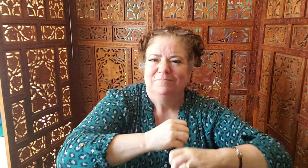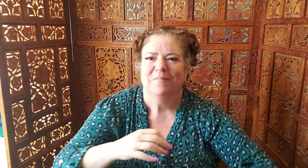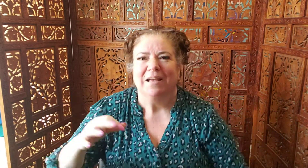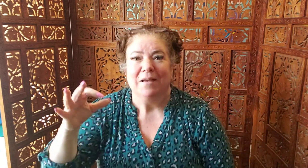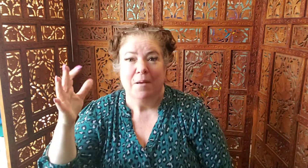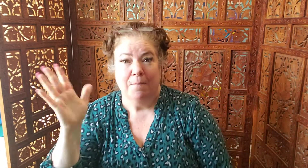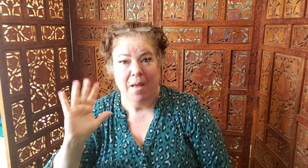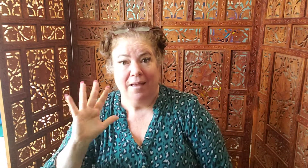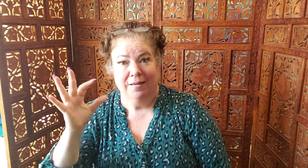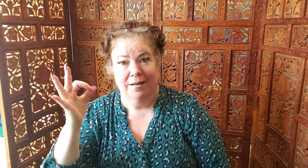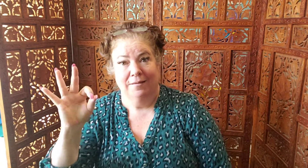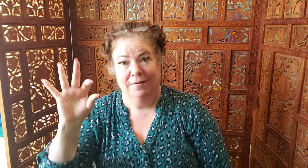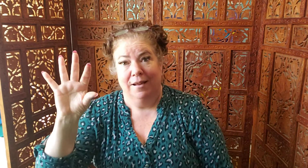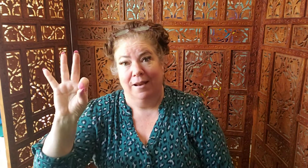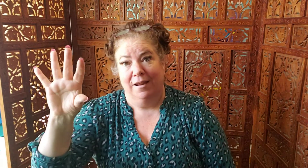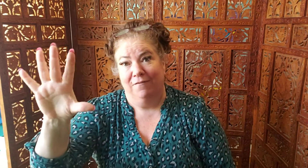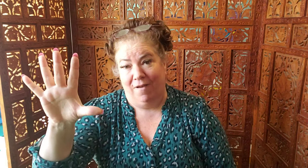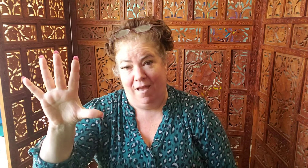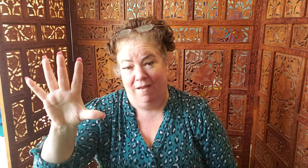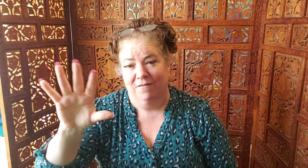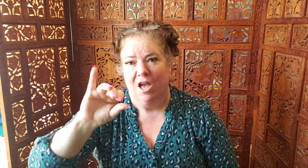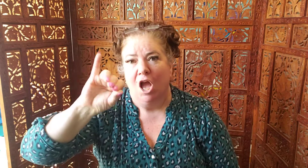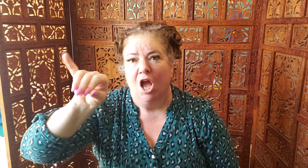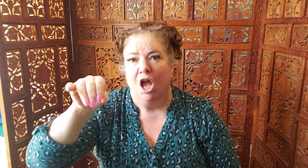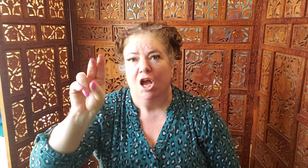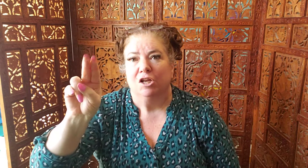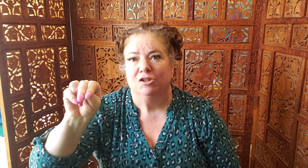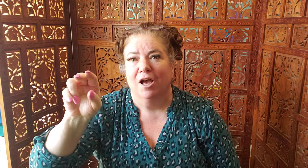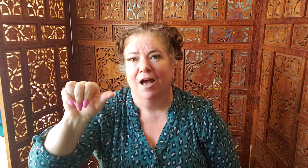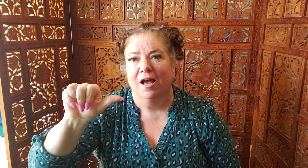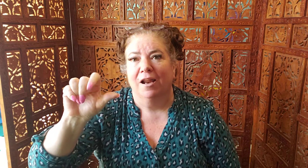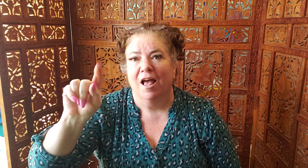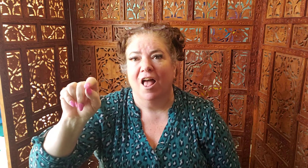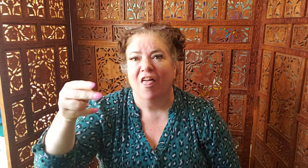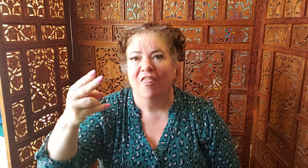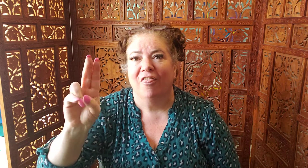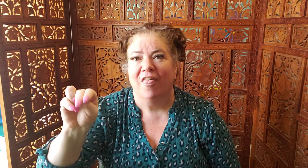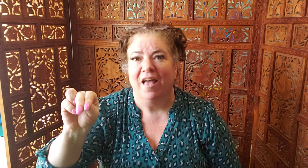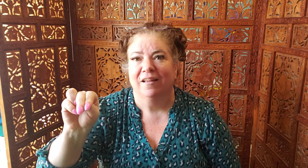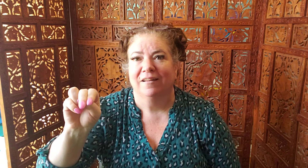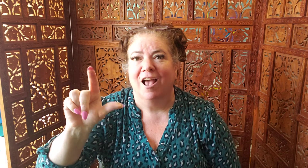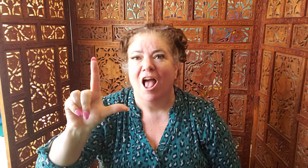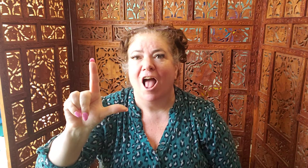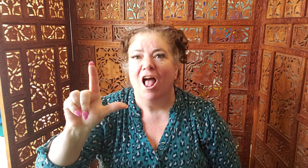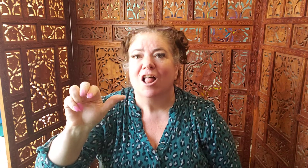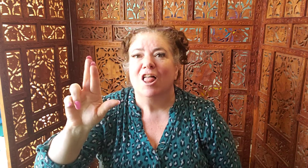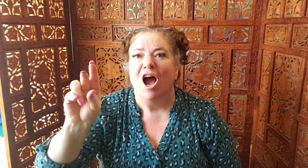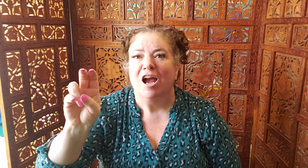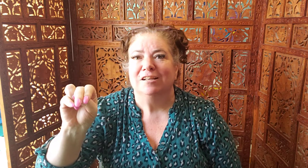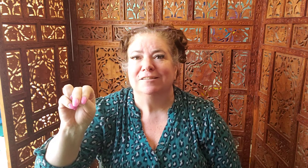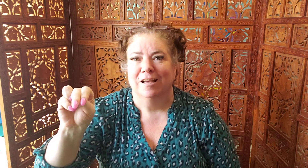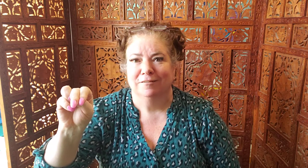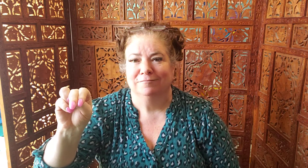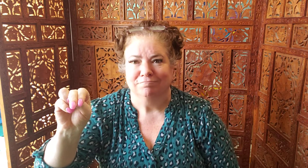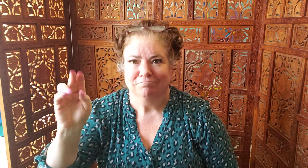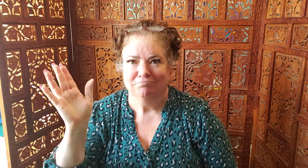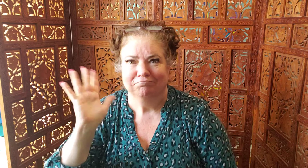Larson quit his job as a waiter at the Moondance Diner, where he had worked for over 9 years. A small off-Broadway theater had committed